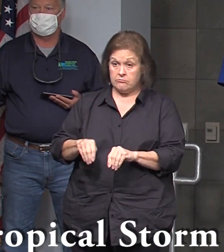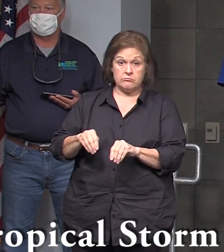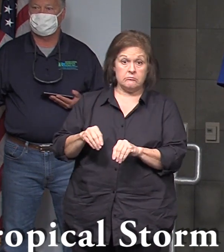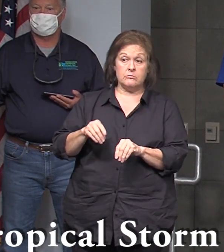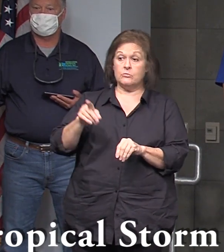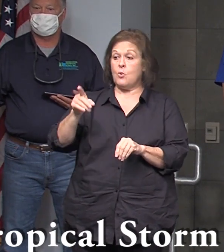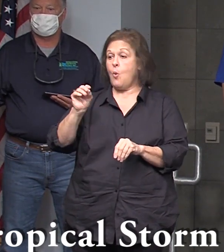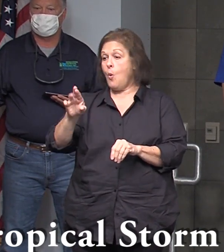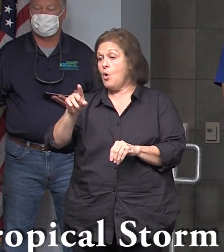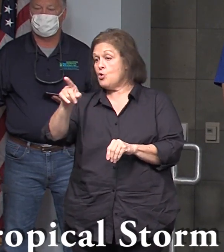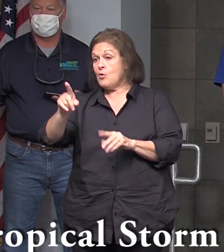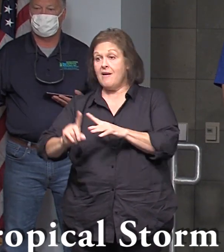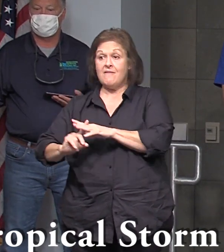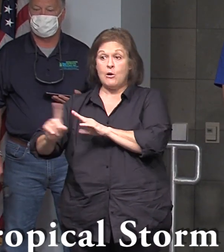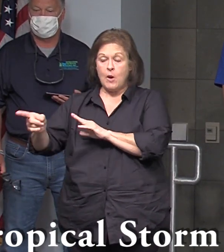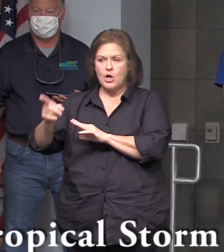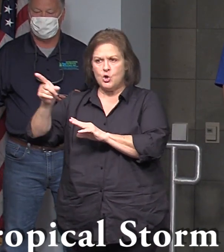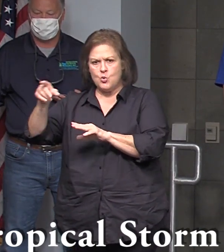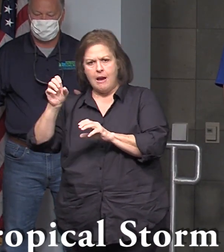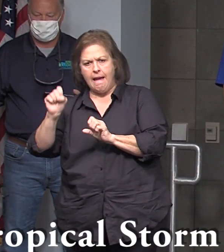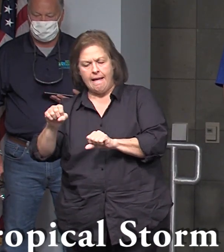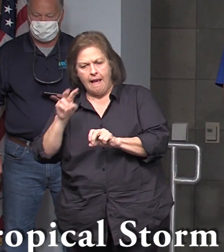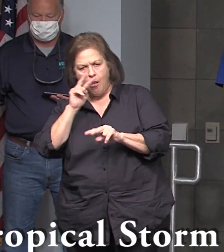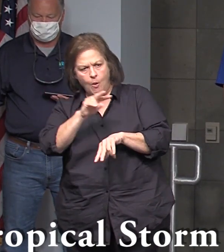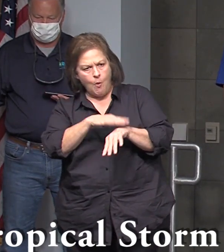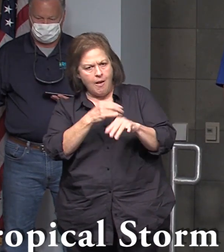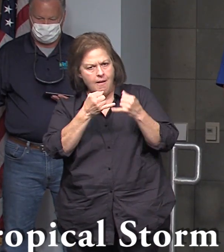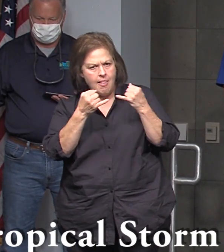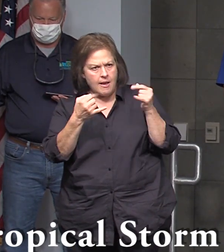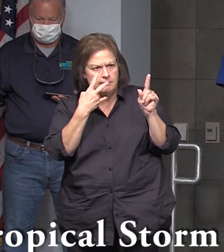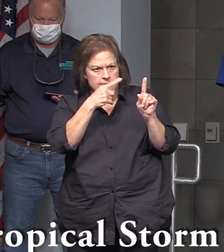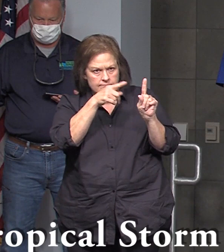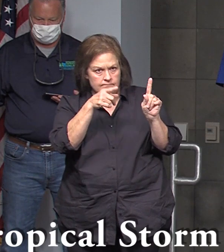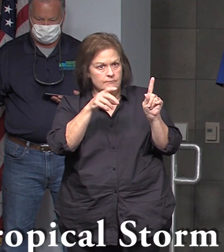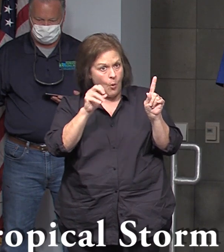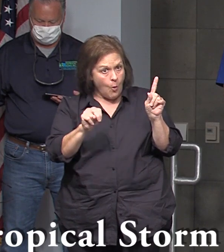do evacuate, you can keep in touch with what's going on back home.